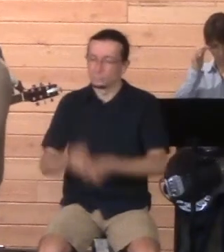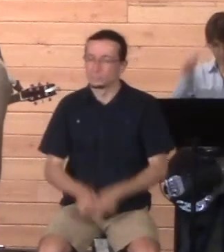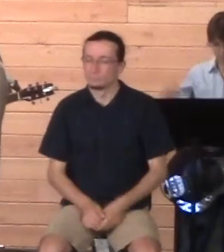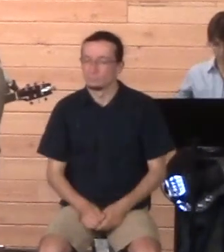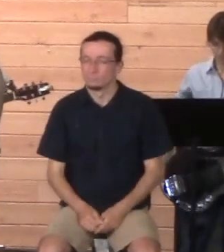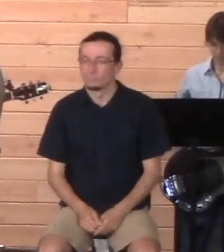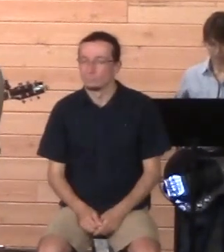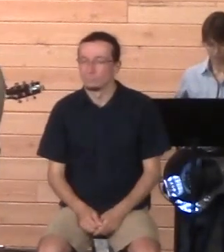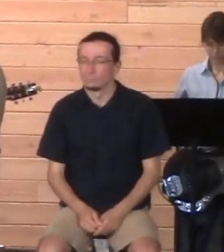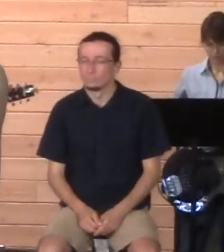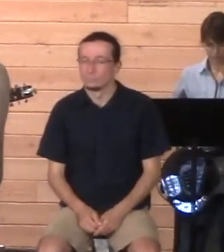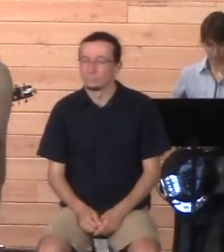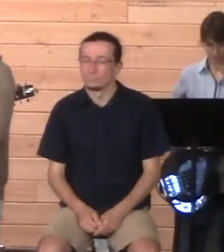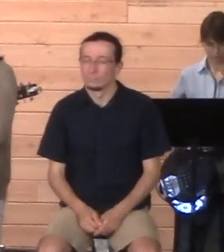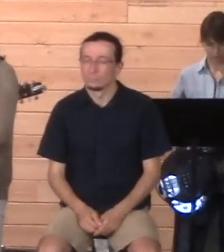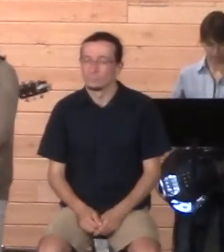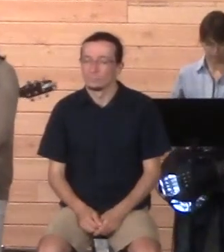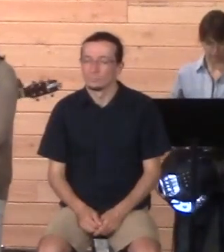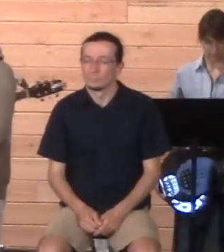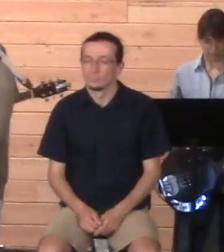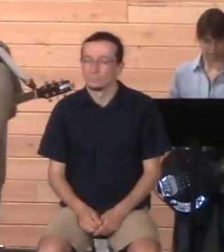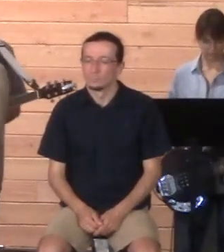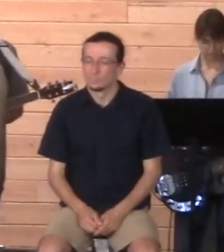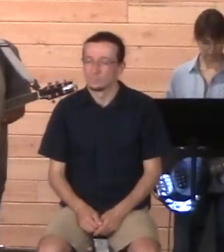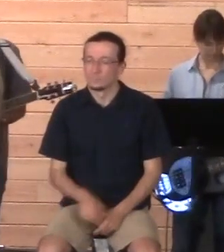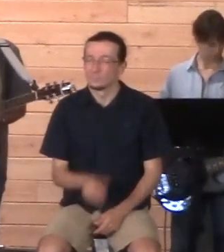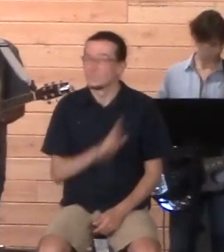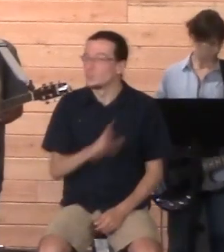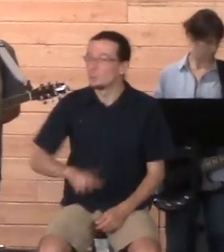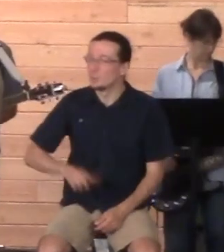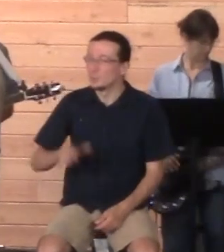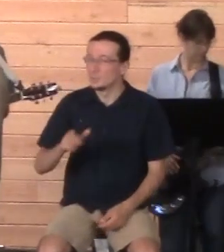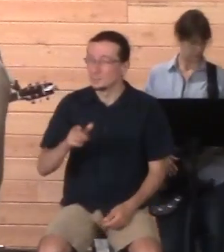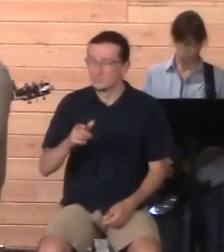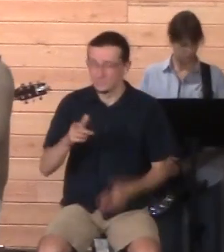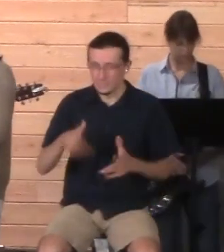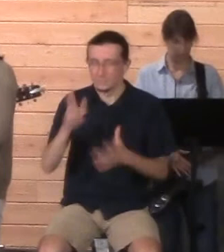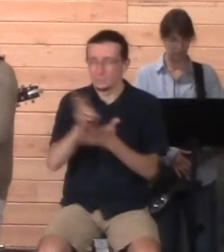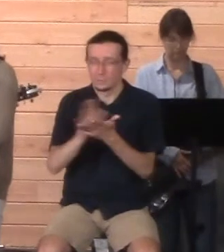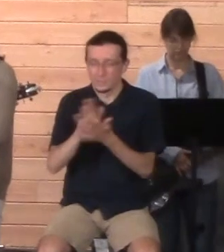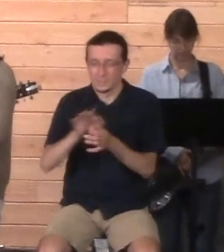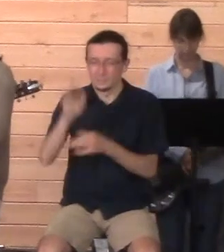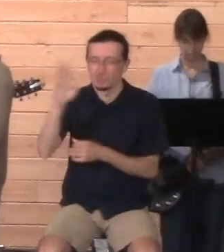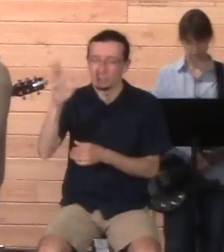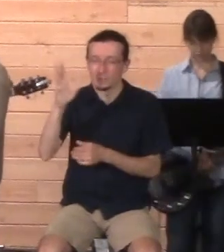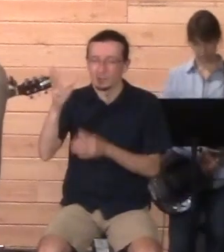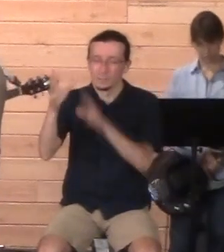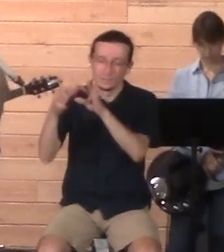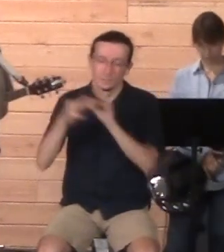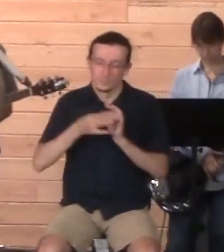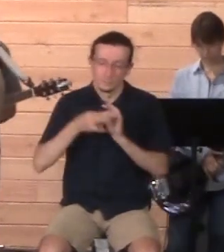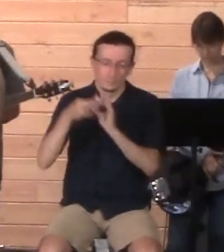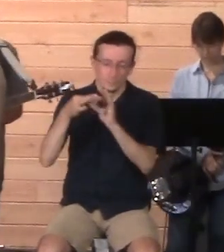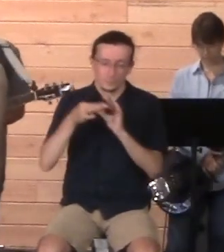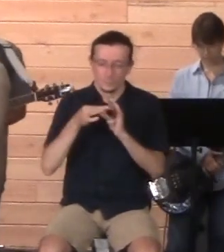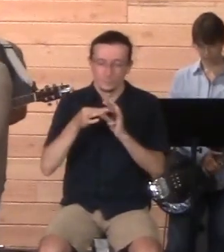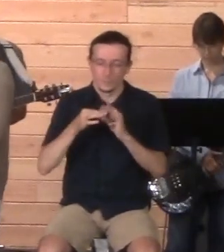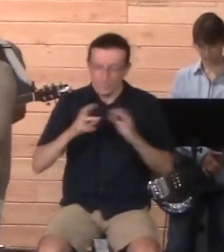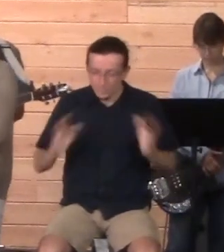Lord, as you by your Holy Spirit talk to us, would you encourage us in the areas that we have shrunk back